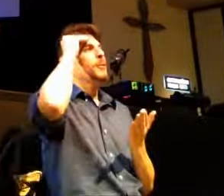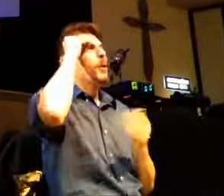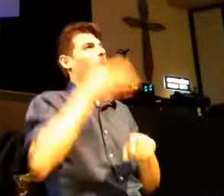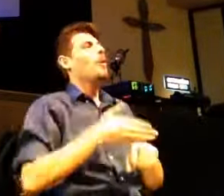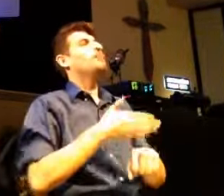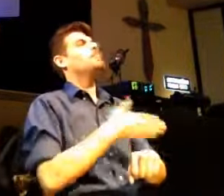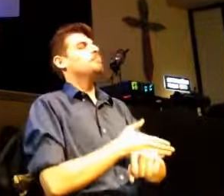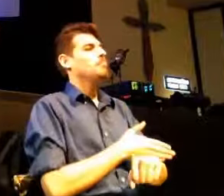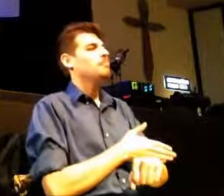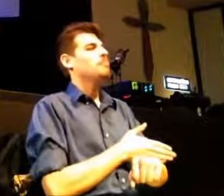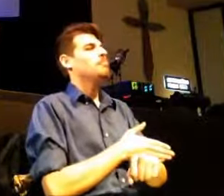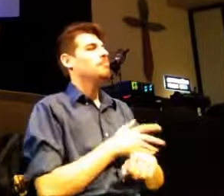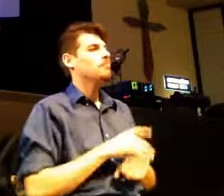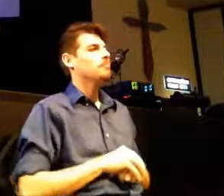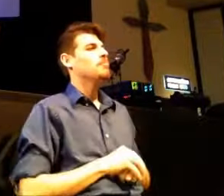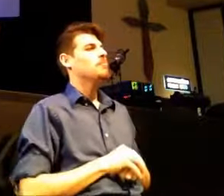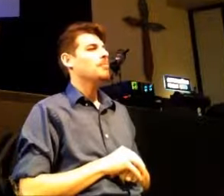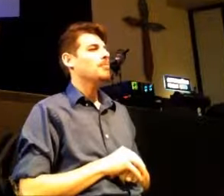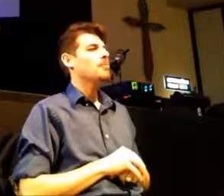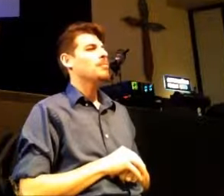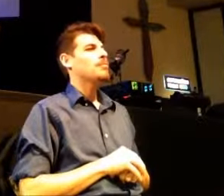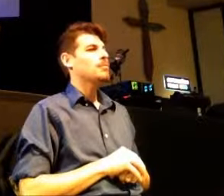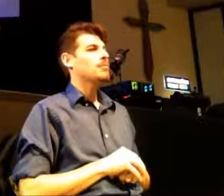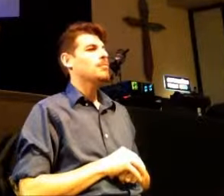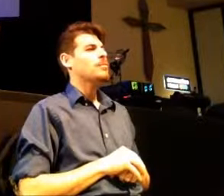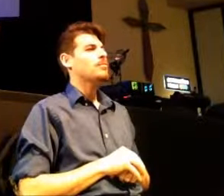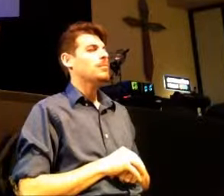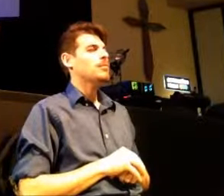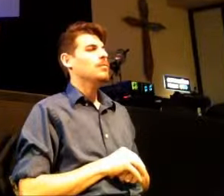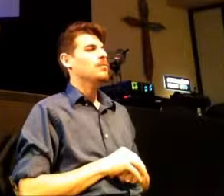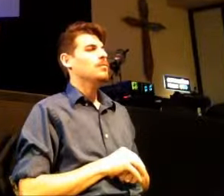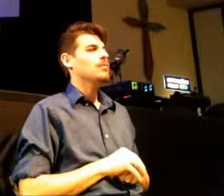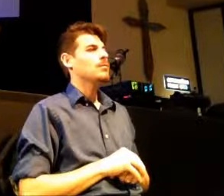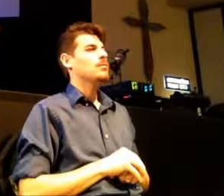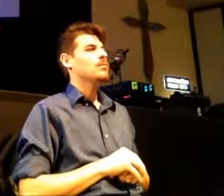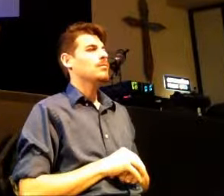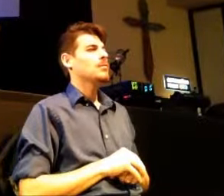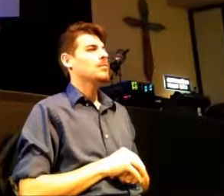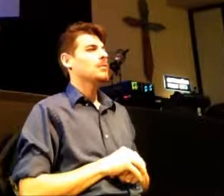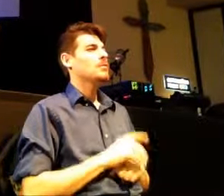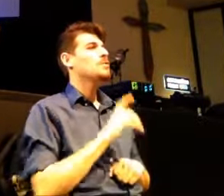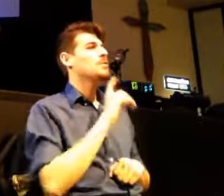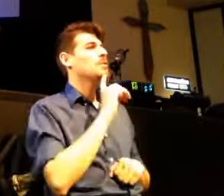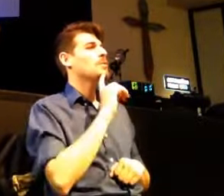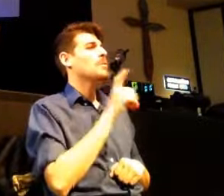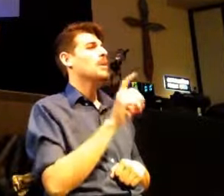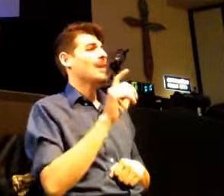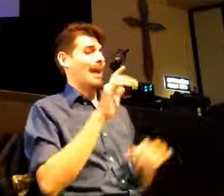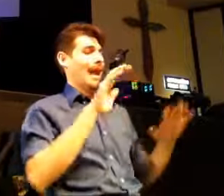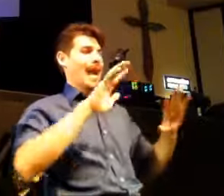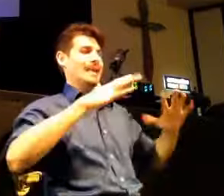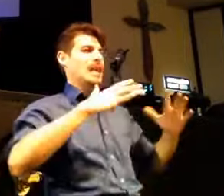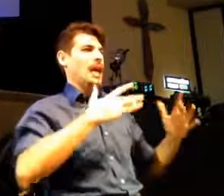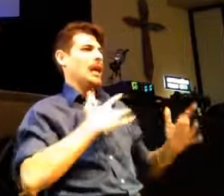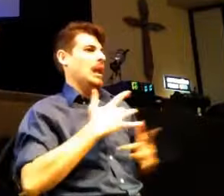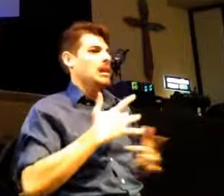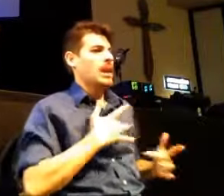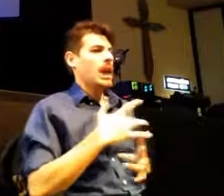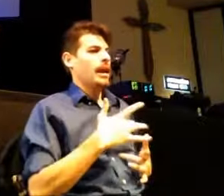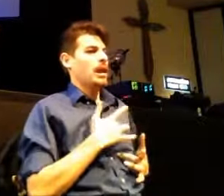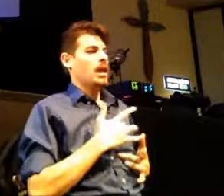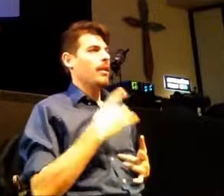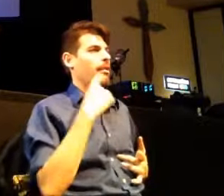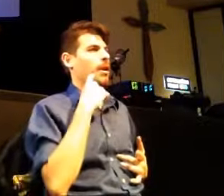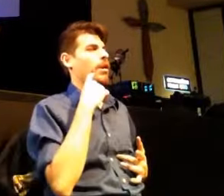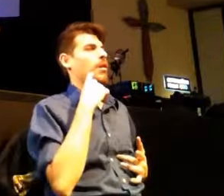that sometimes that which produces anxiety in our lives can actually be an opportunity for growth,